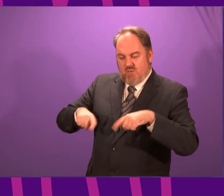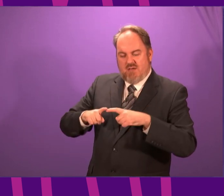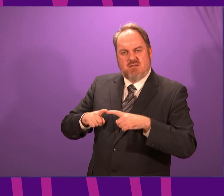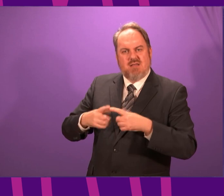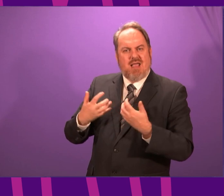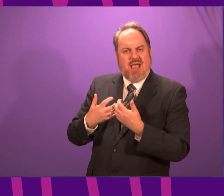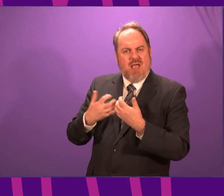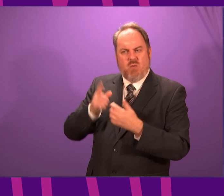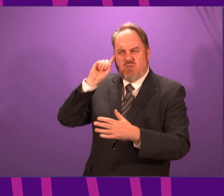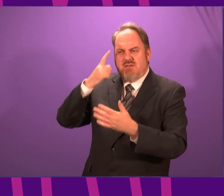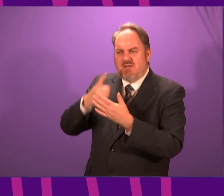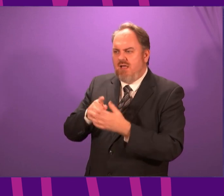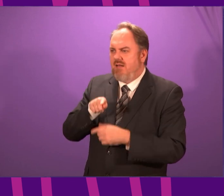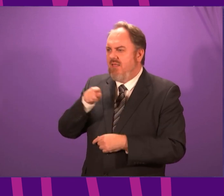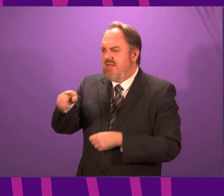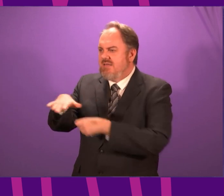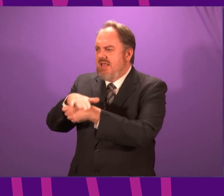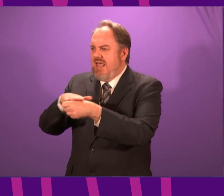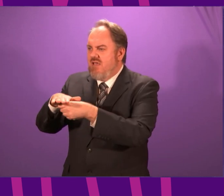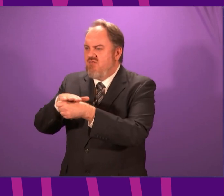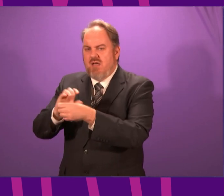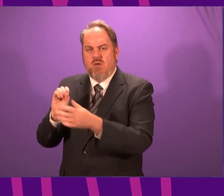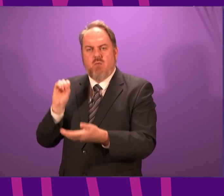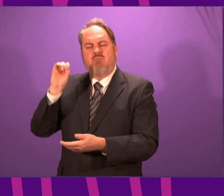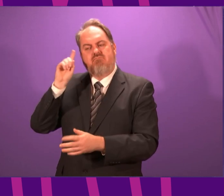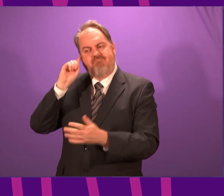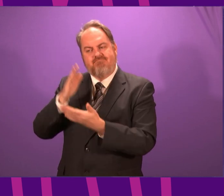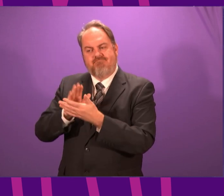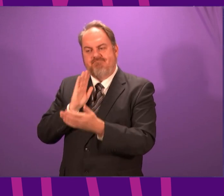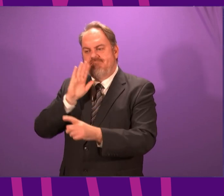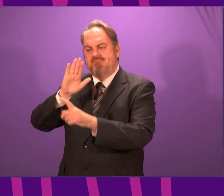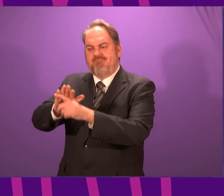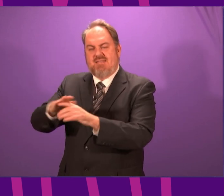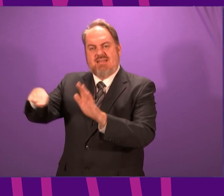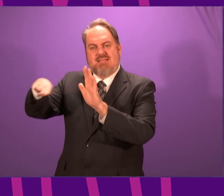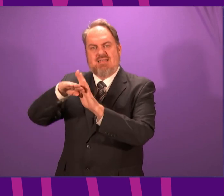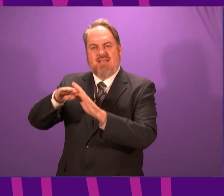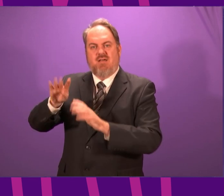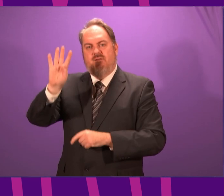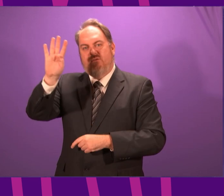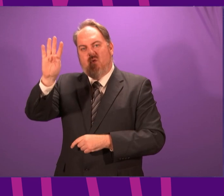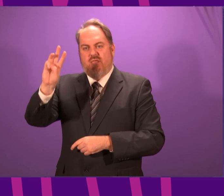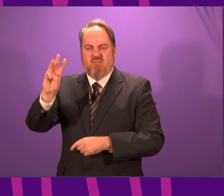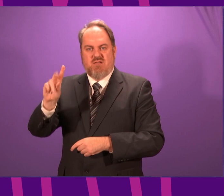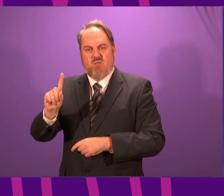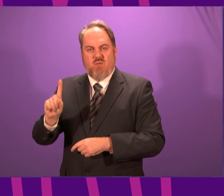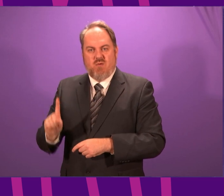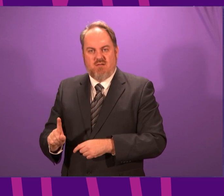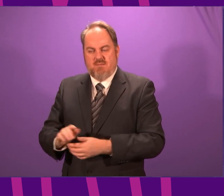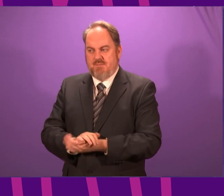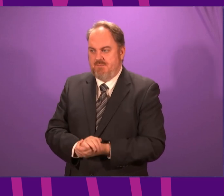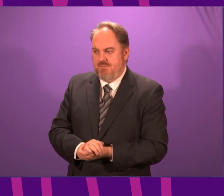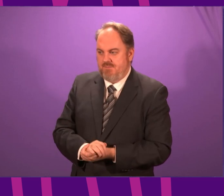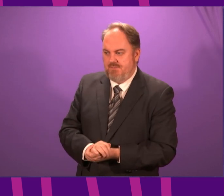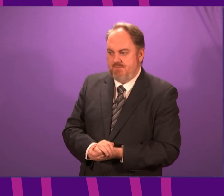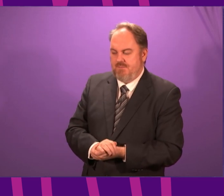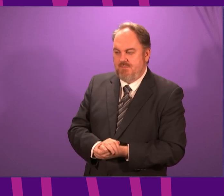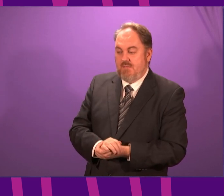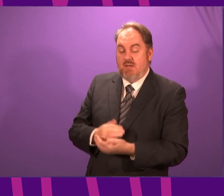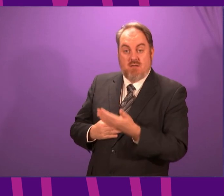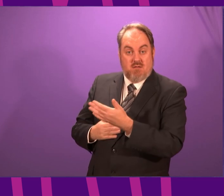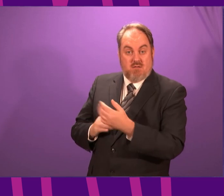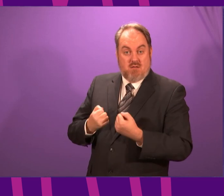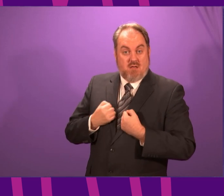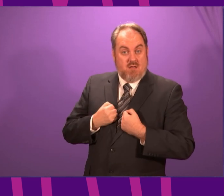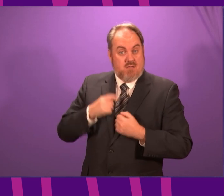which tier a local population is being placed in. Yes, I'll take an intervention. First Minister. Paper today, the data that will be used and the